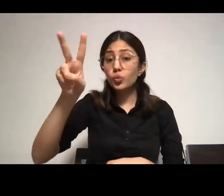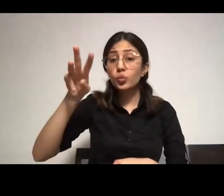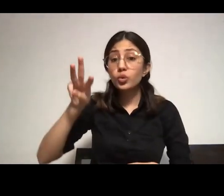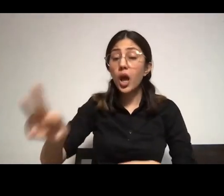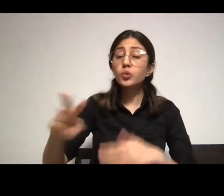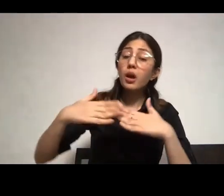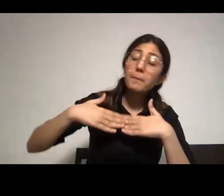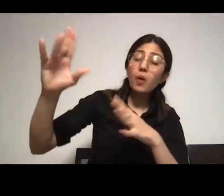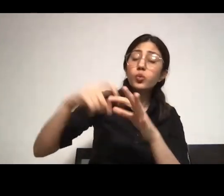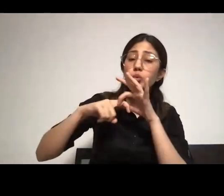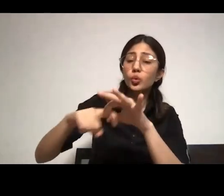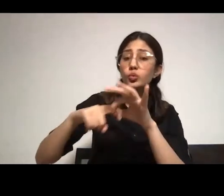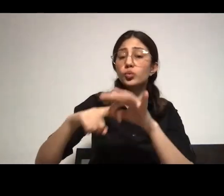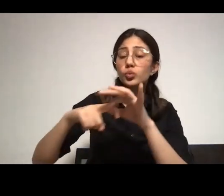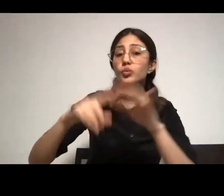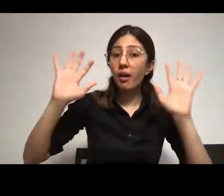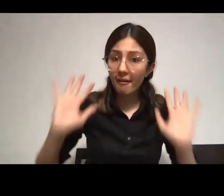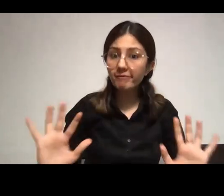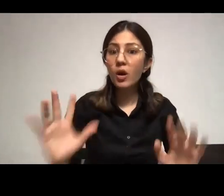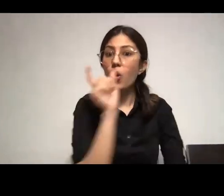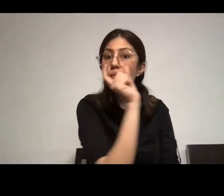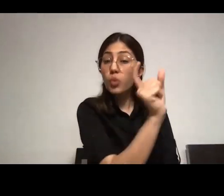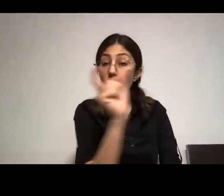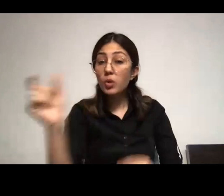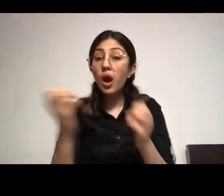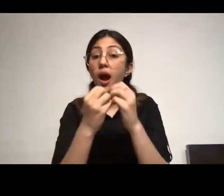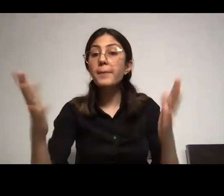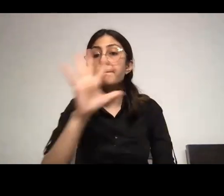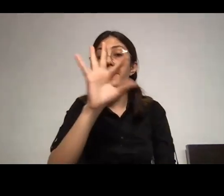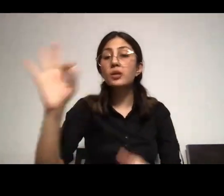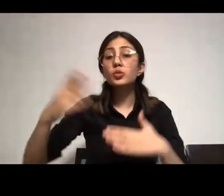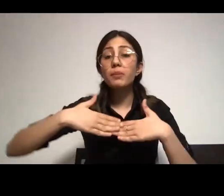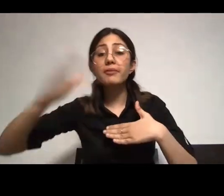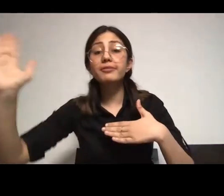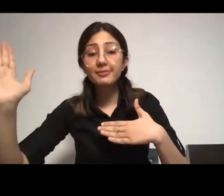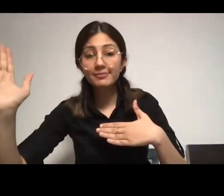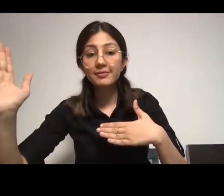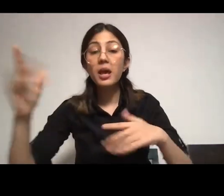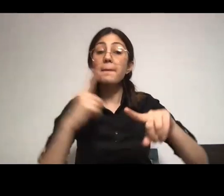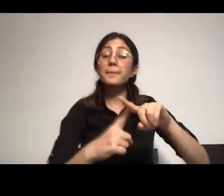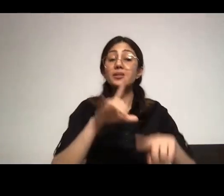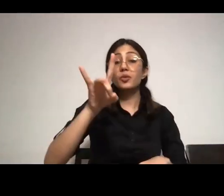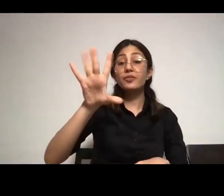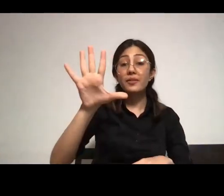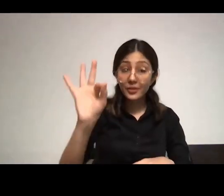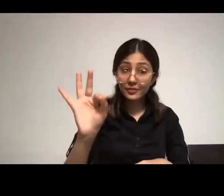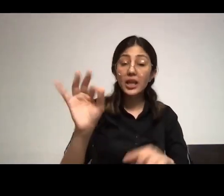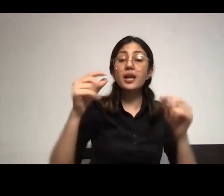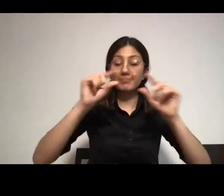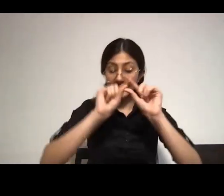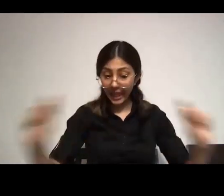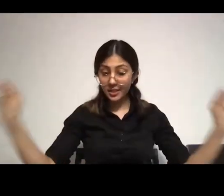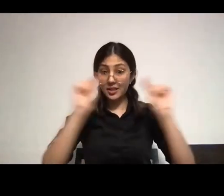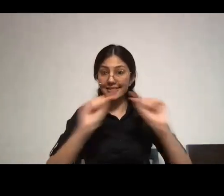we cover about a vocabulary of about 500 plus words with 150 plus words and plus sentences as